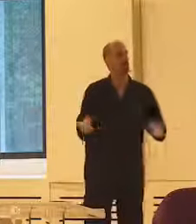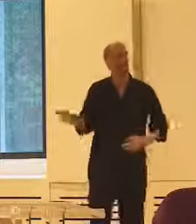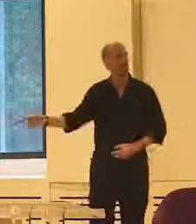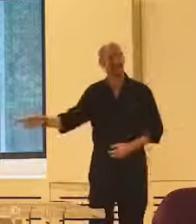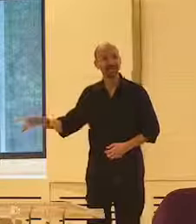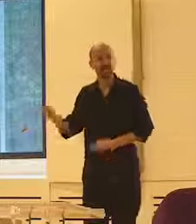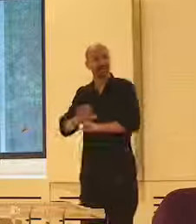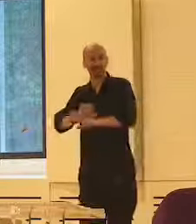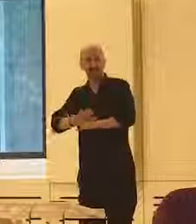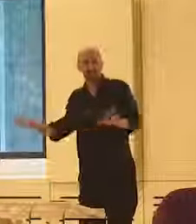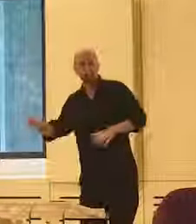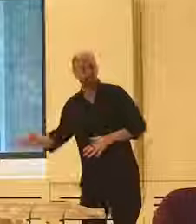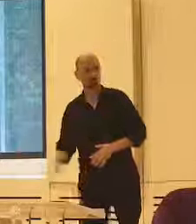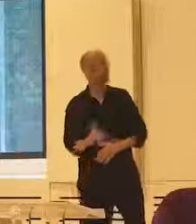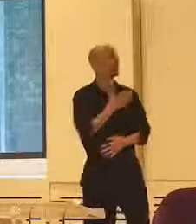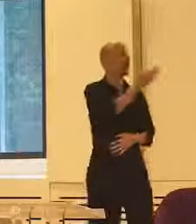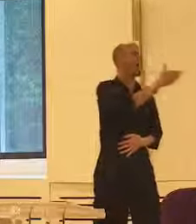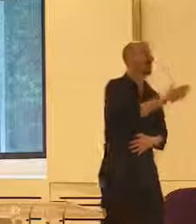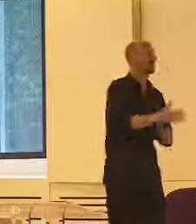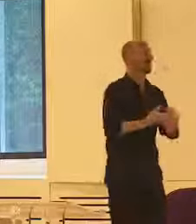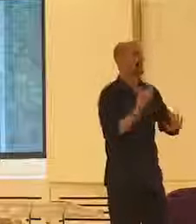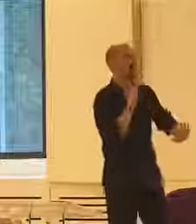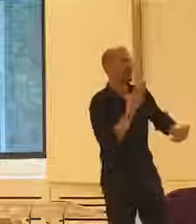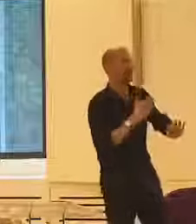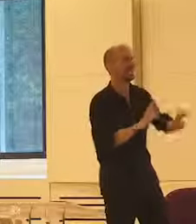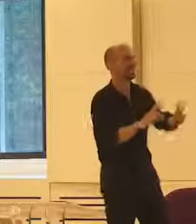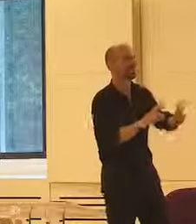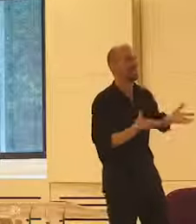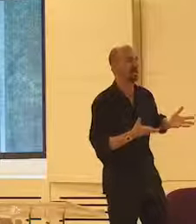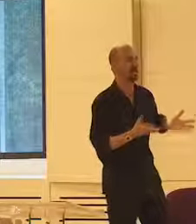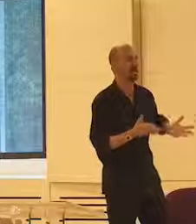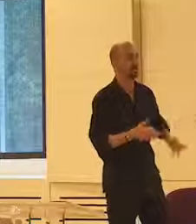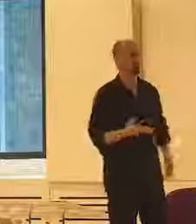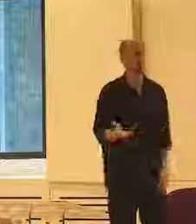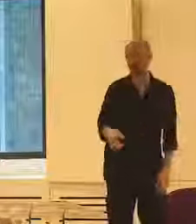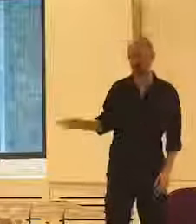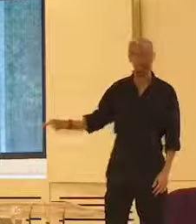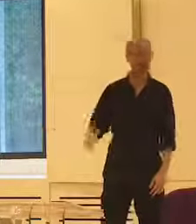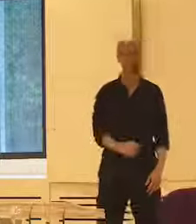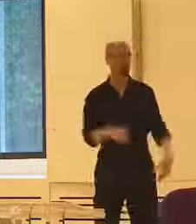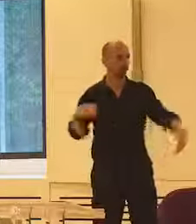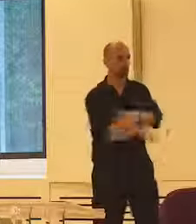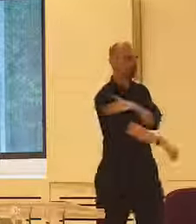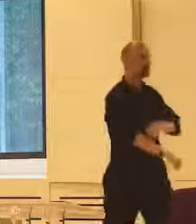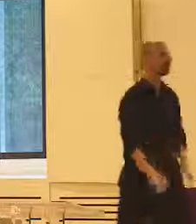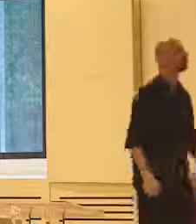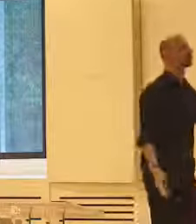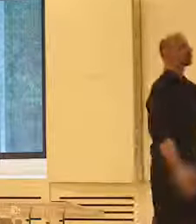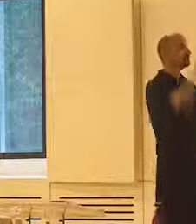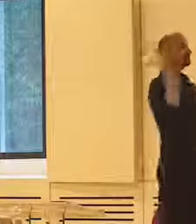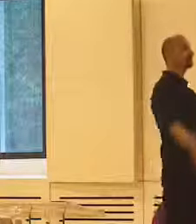it's not I that need an interpreter, it's we need interpreter. The service provider as much as the deaf